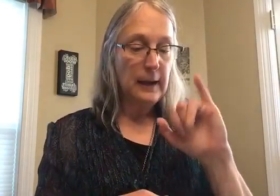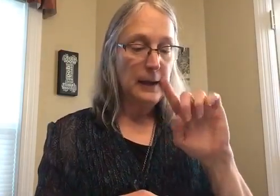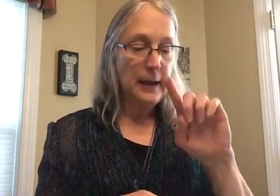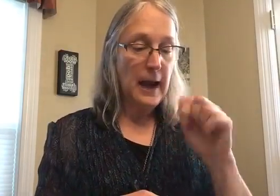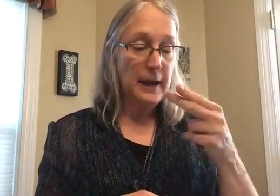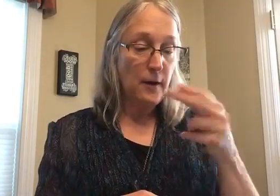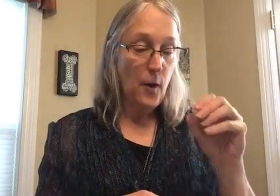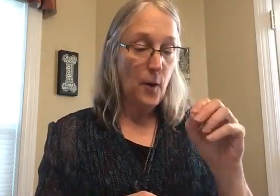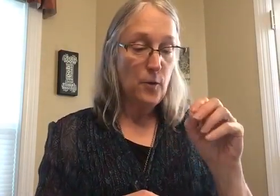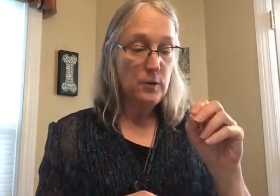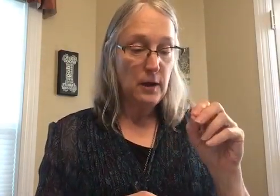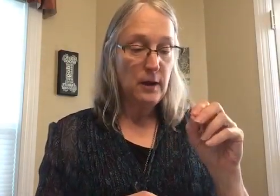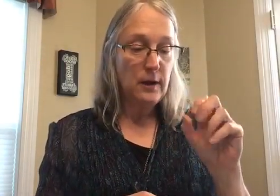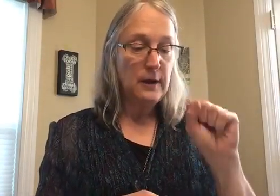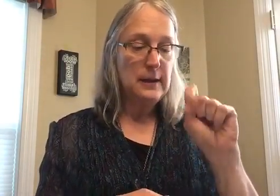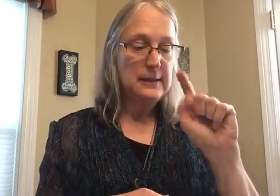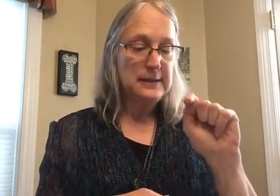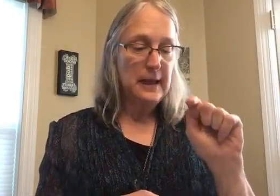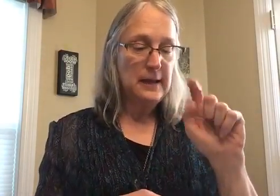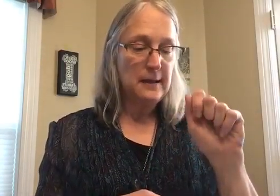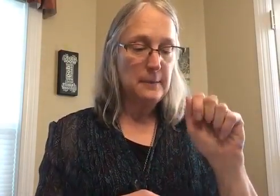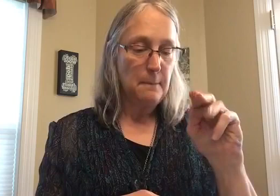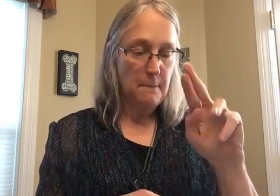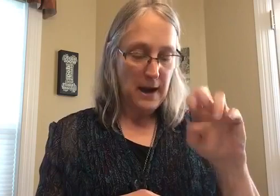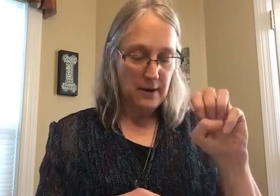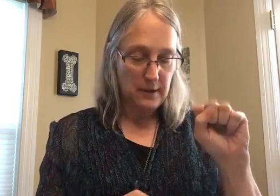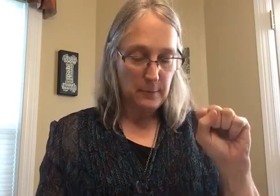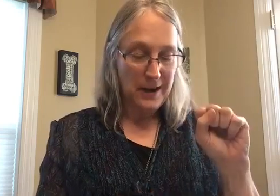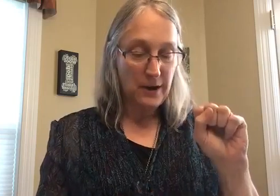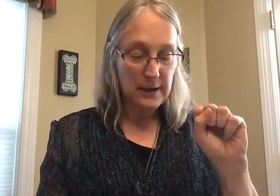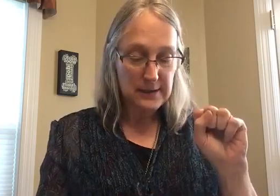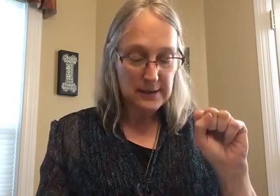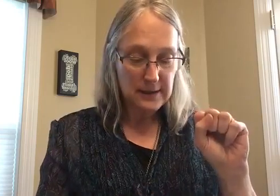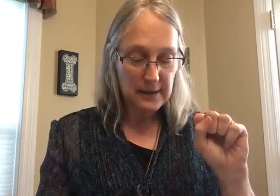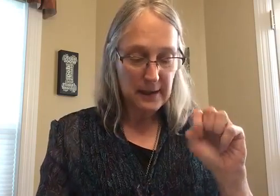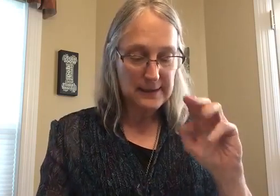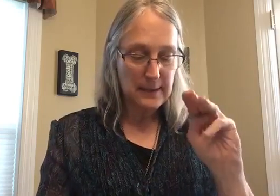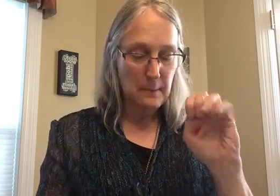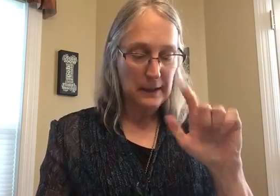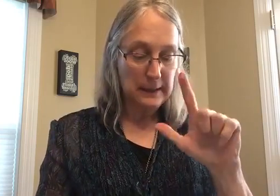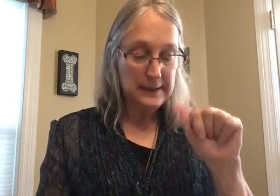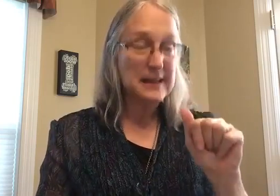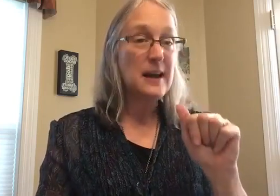in Idaho, St. Mary's. It's a Melissa